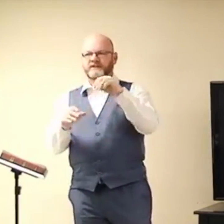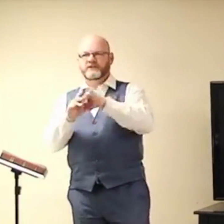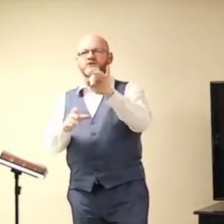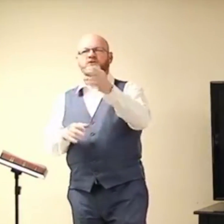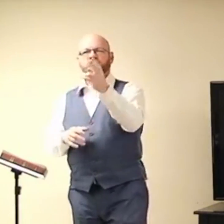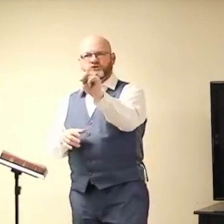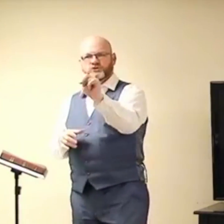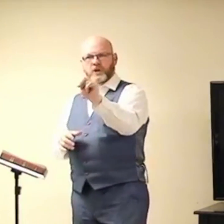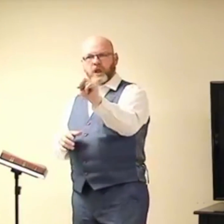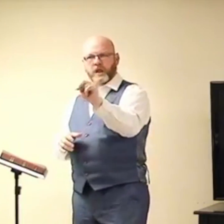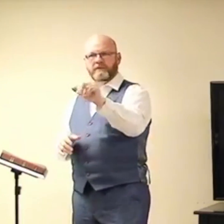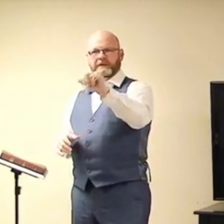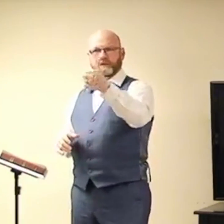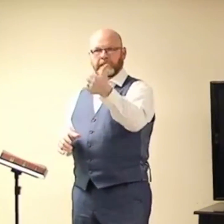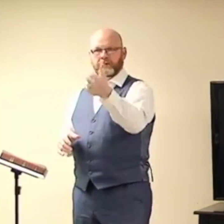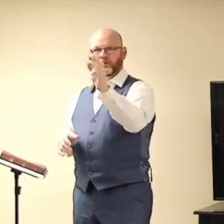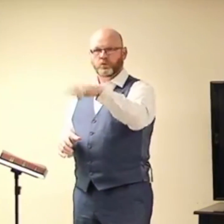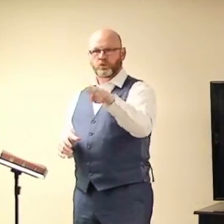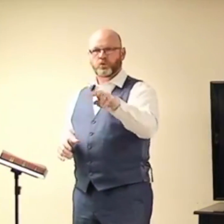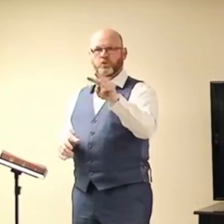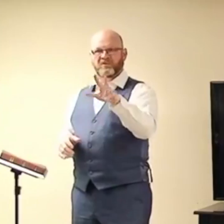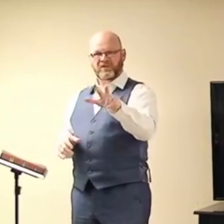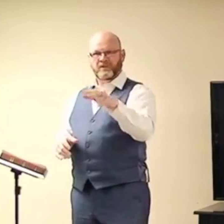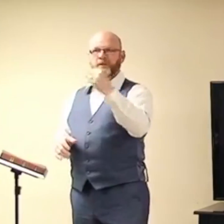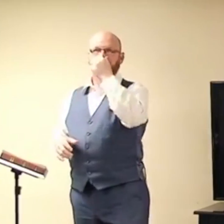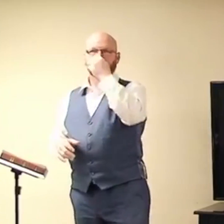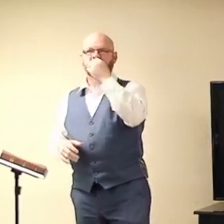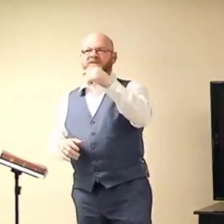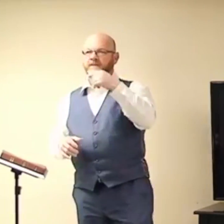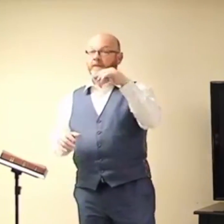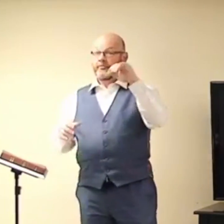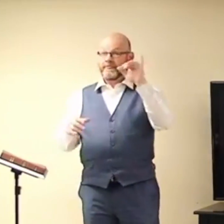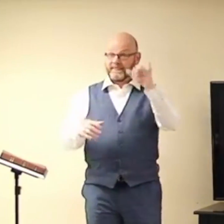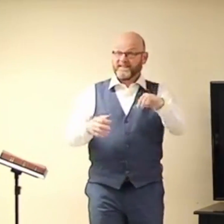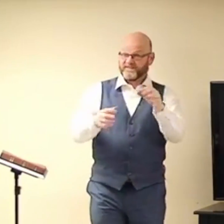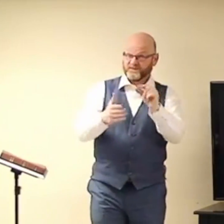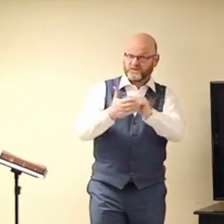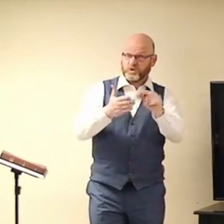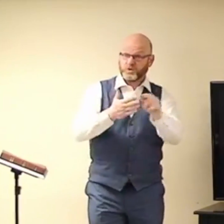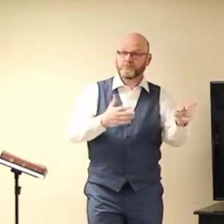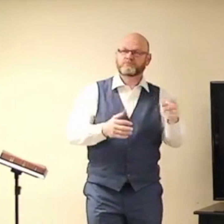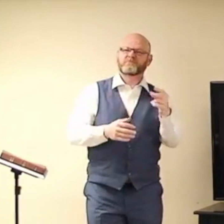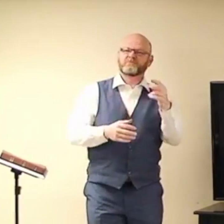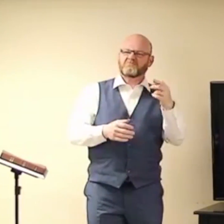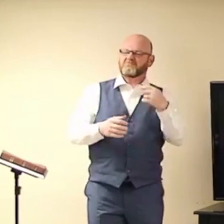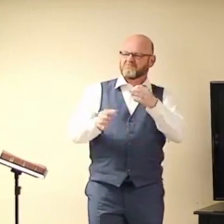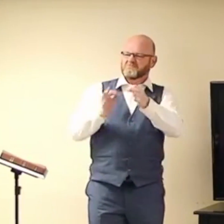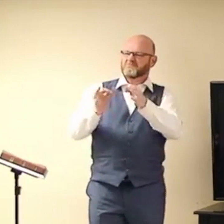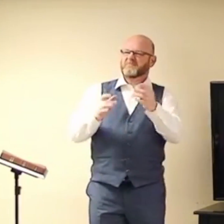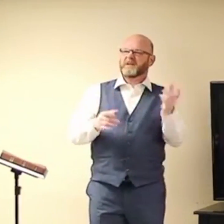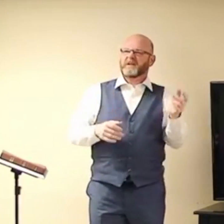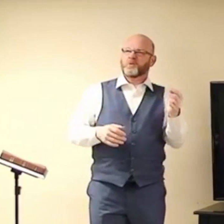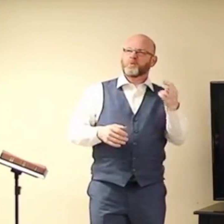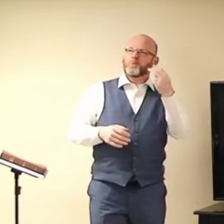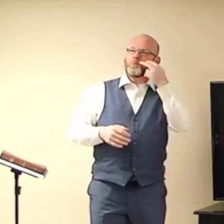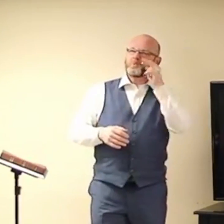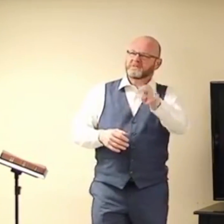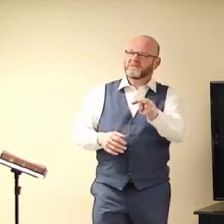So our verse today is from the book of John, chapter 10, verses 22 through 23. The Lord's word